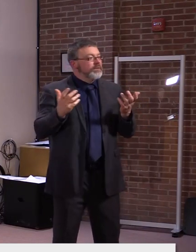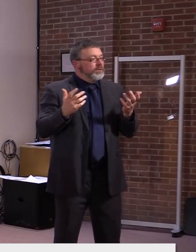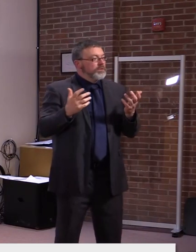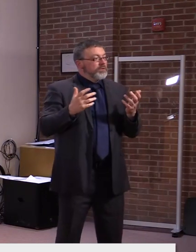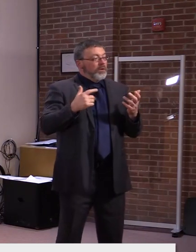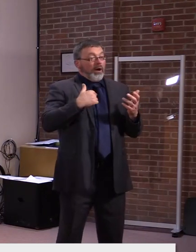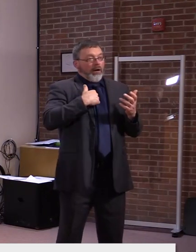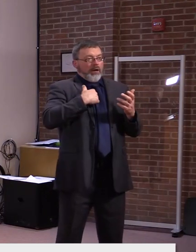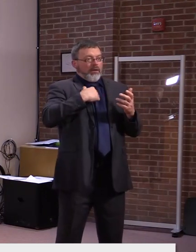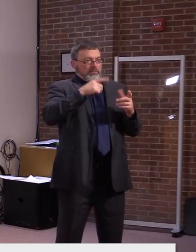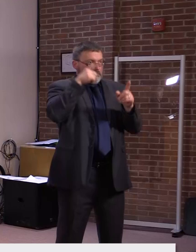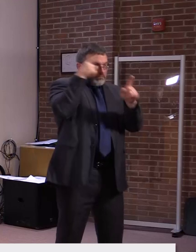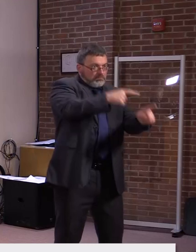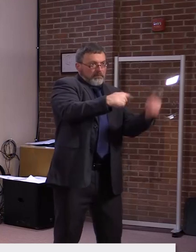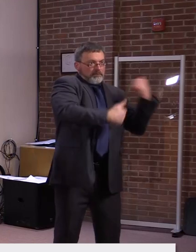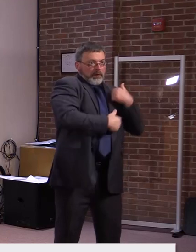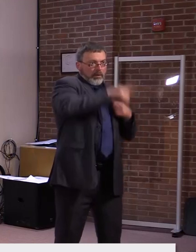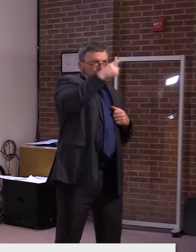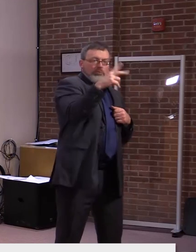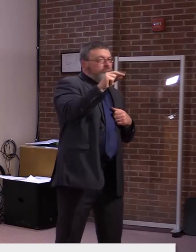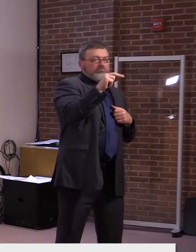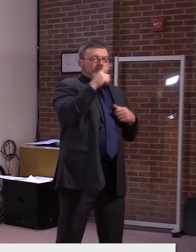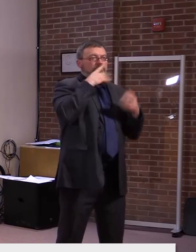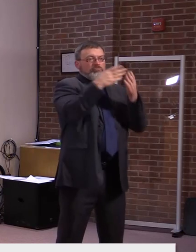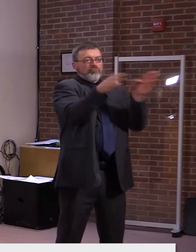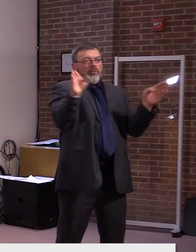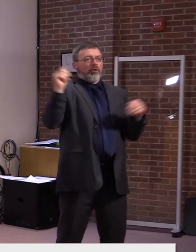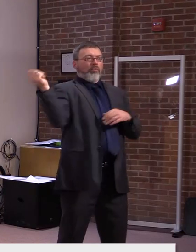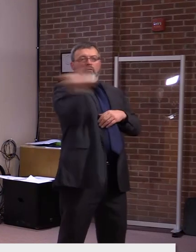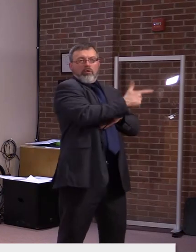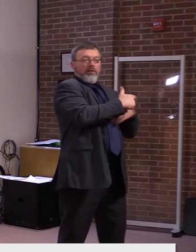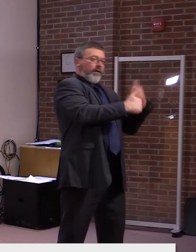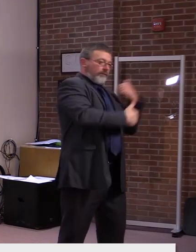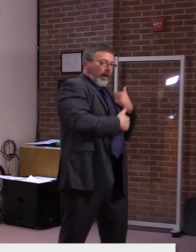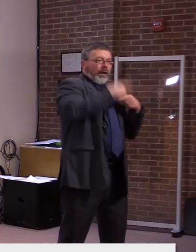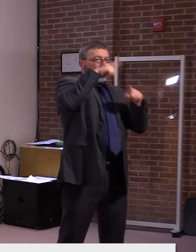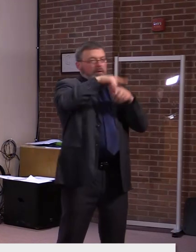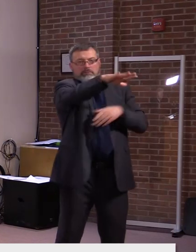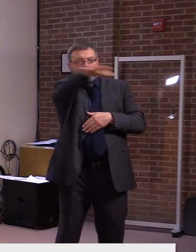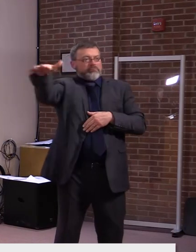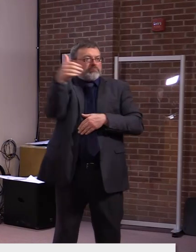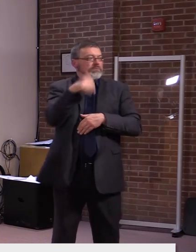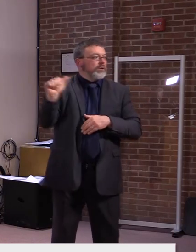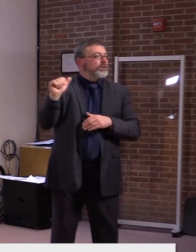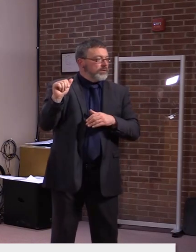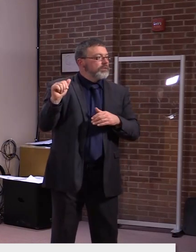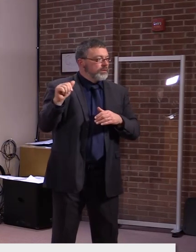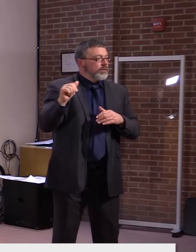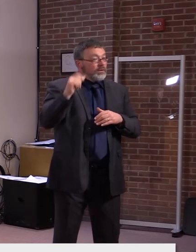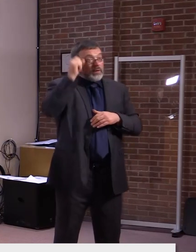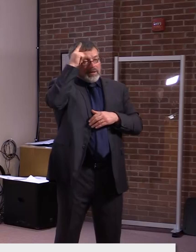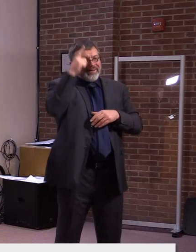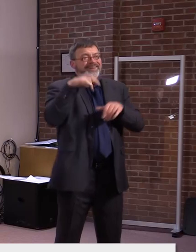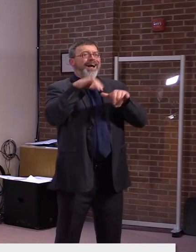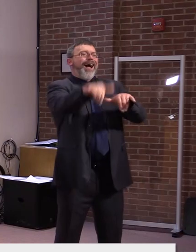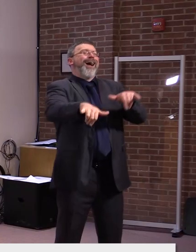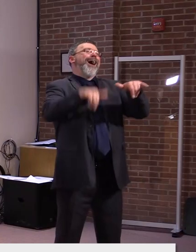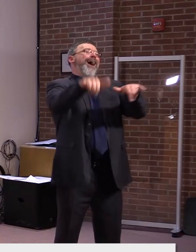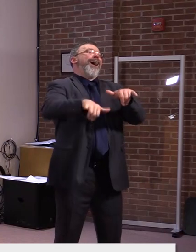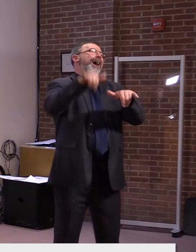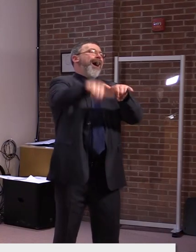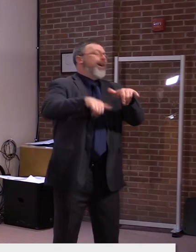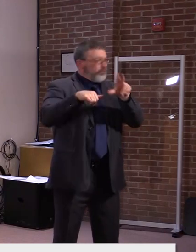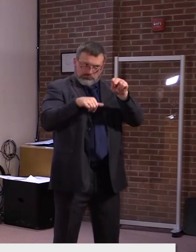adult. So, and it's only for a very limited amount of time. So, you